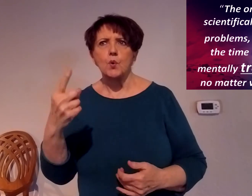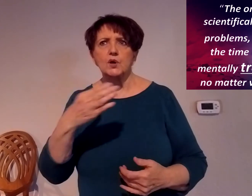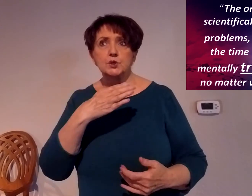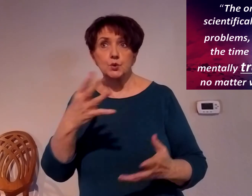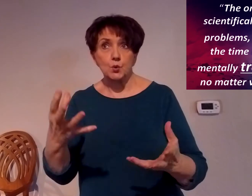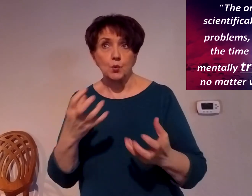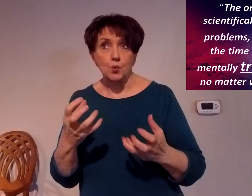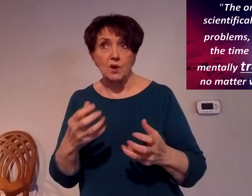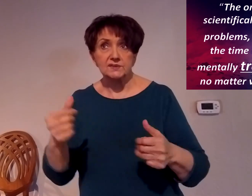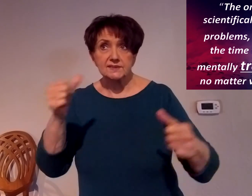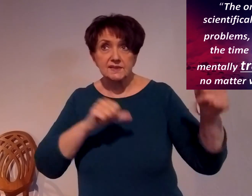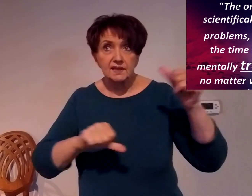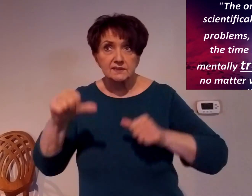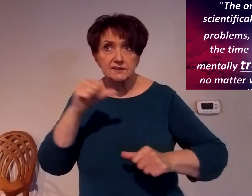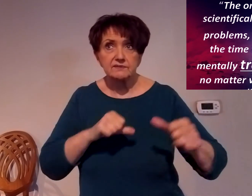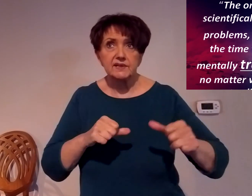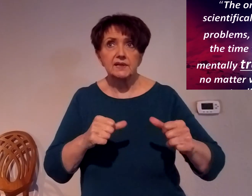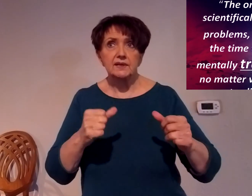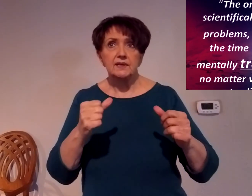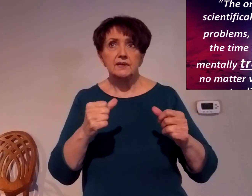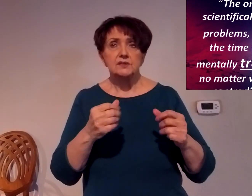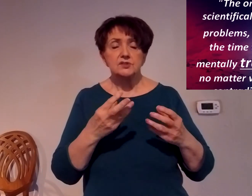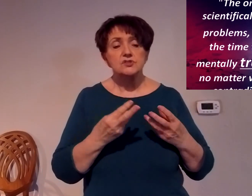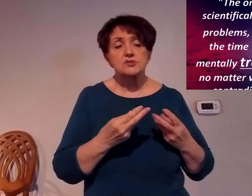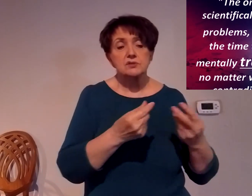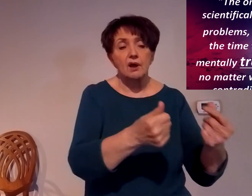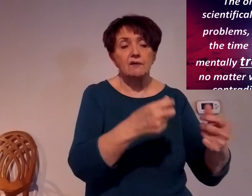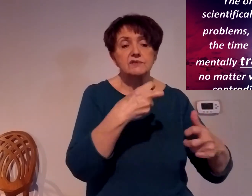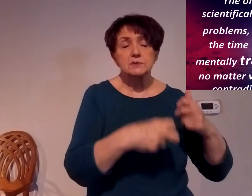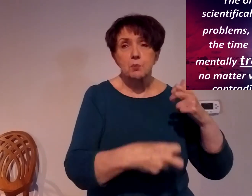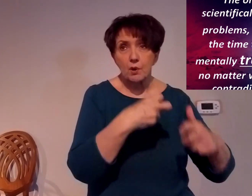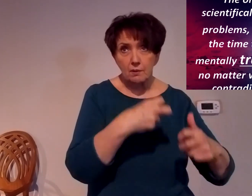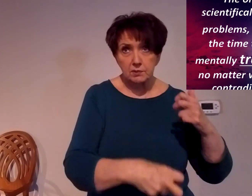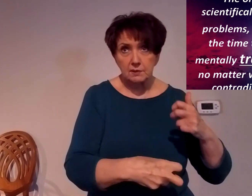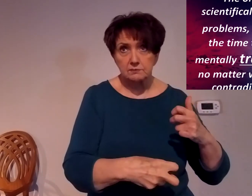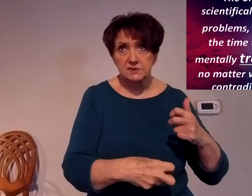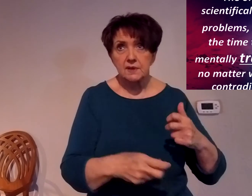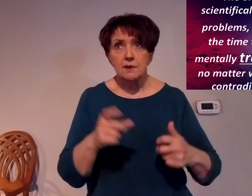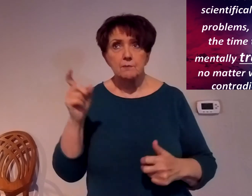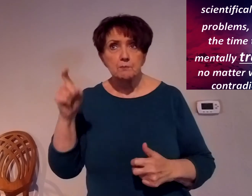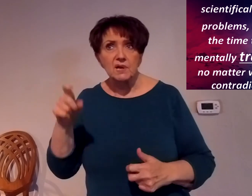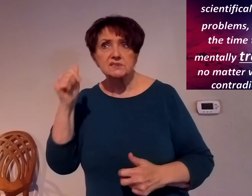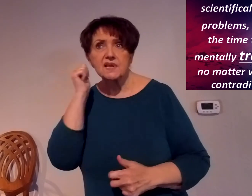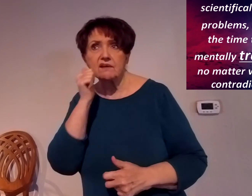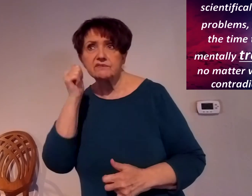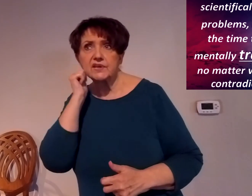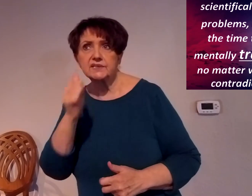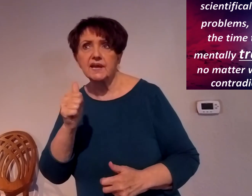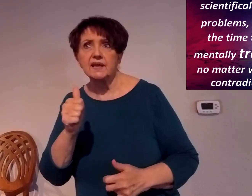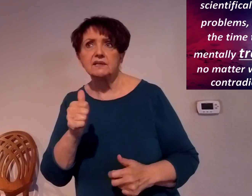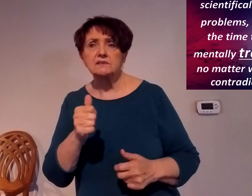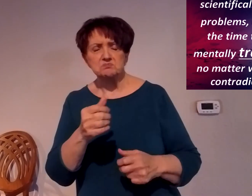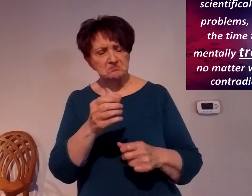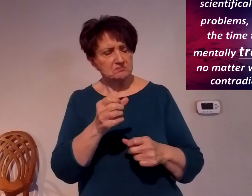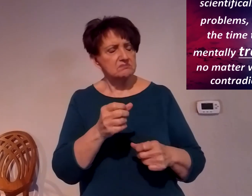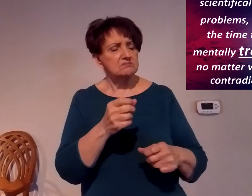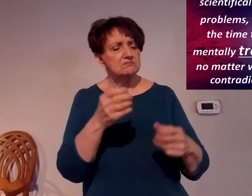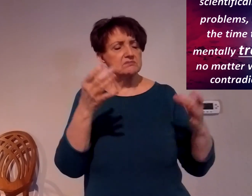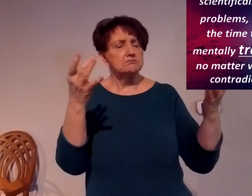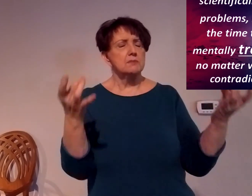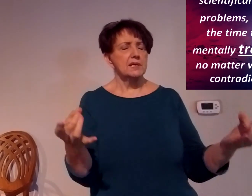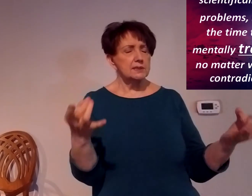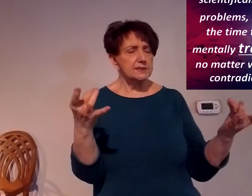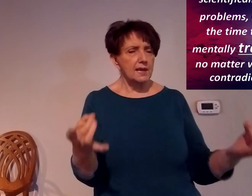wishes scientifically to work out his problems must daily to